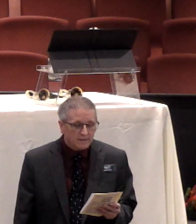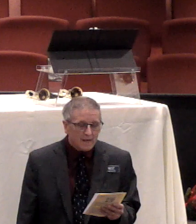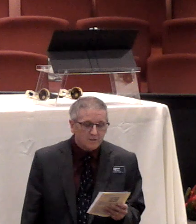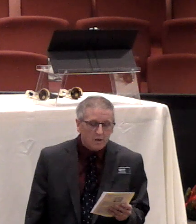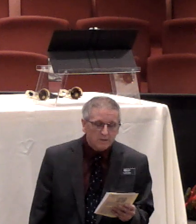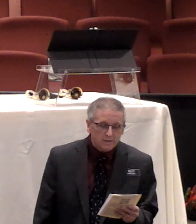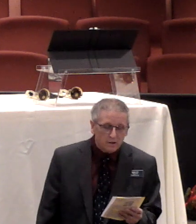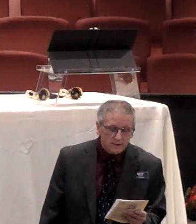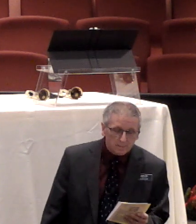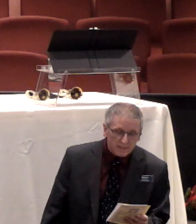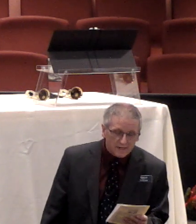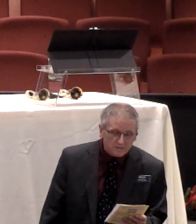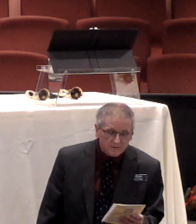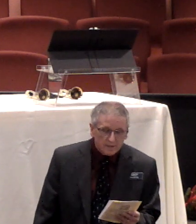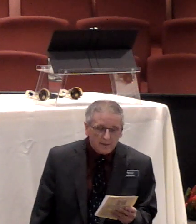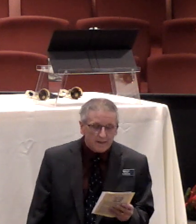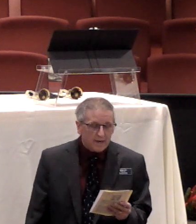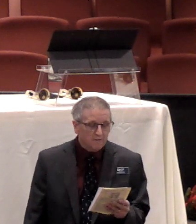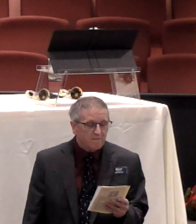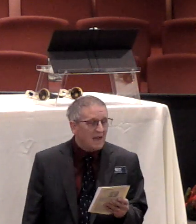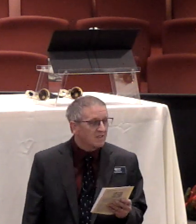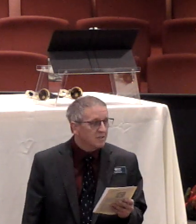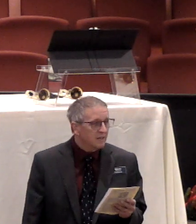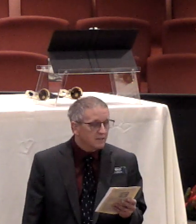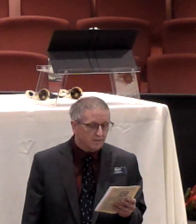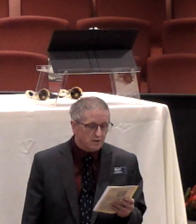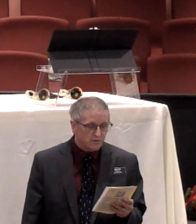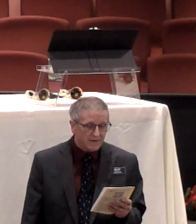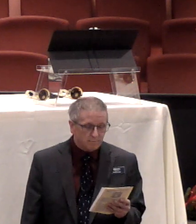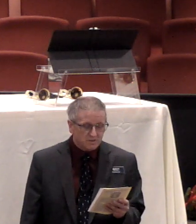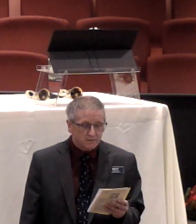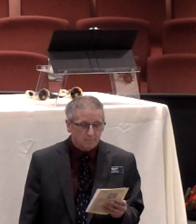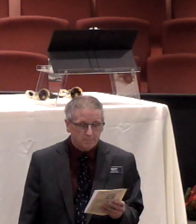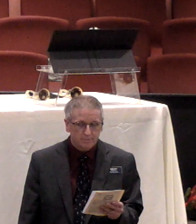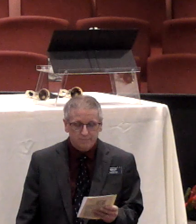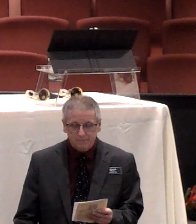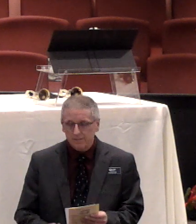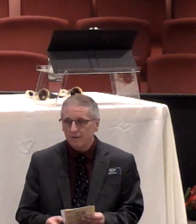and in that dark, lonely place, they held fast to their dreams.